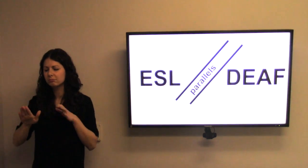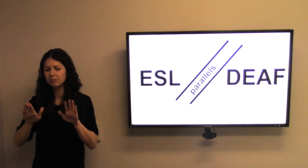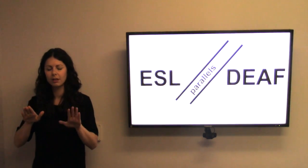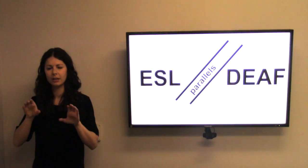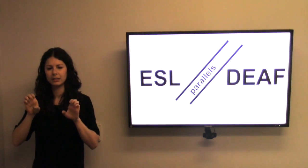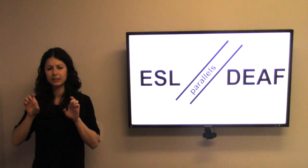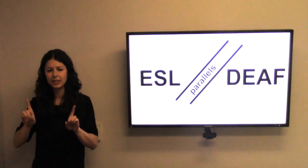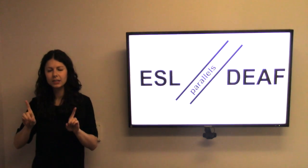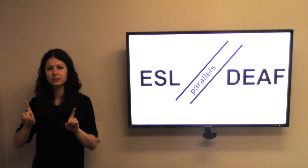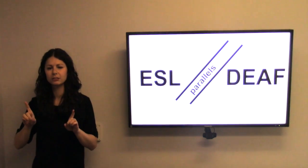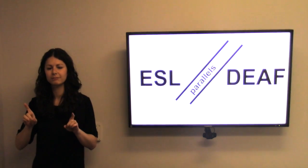their own educations.